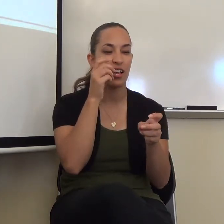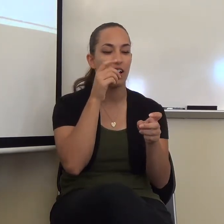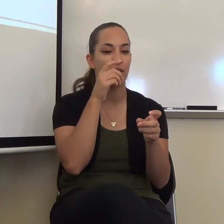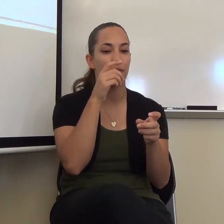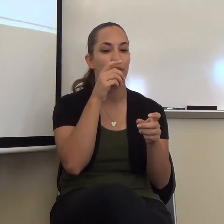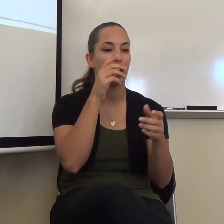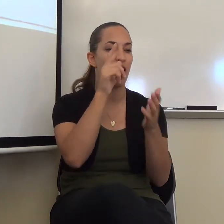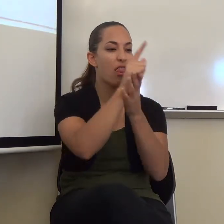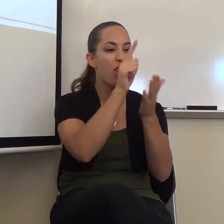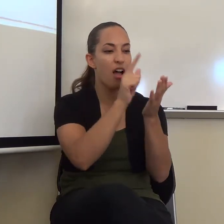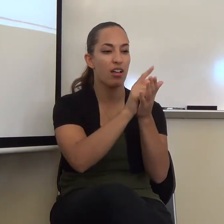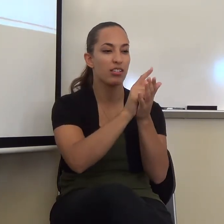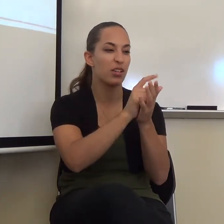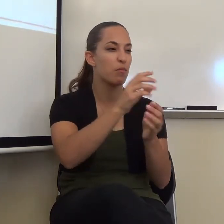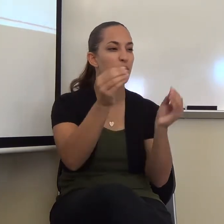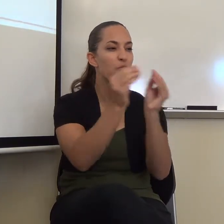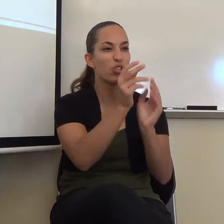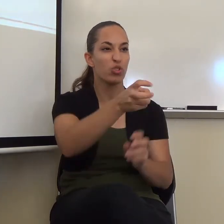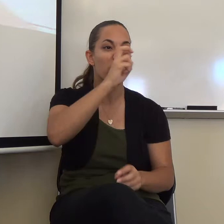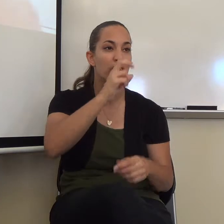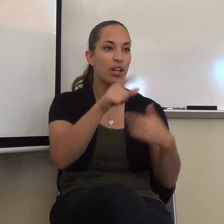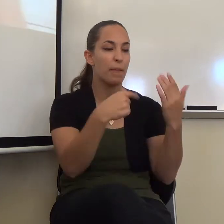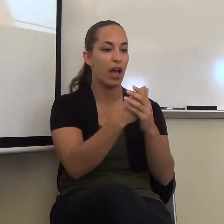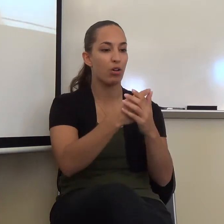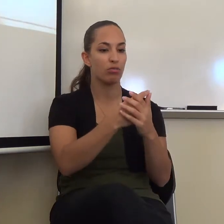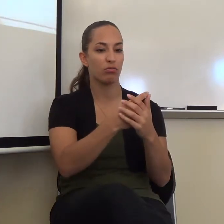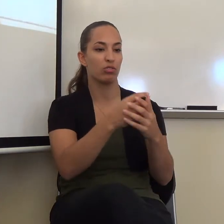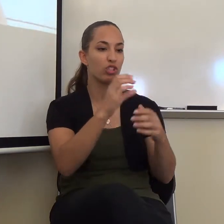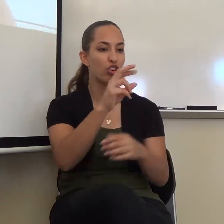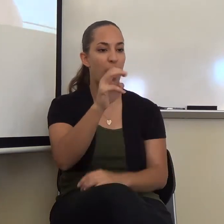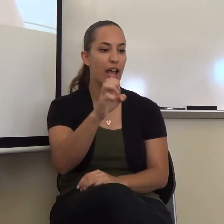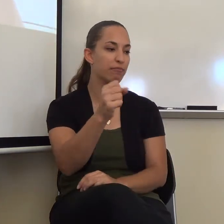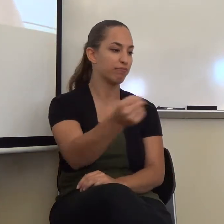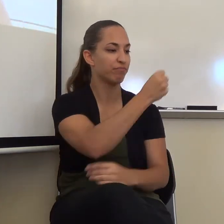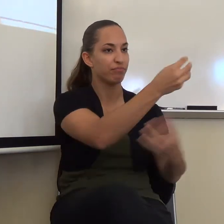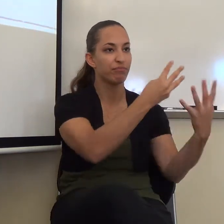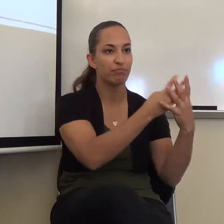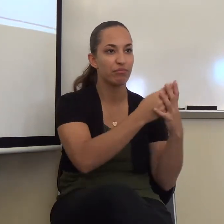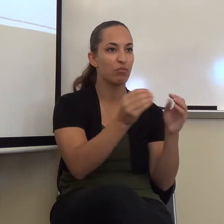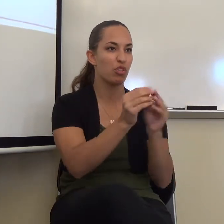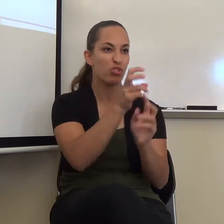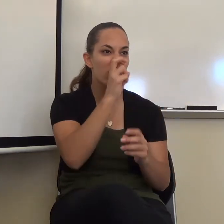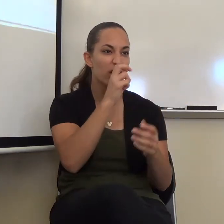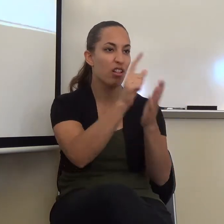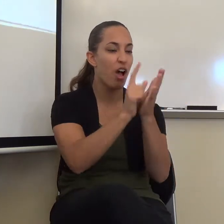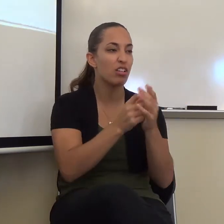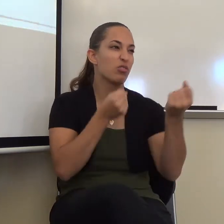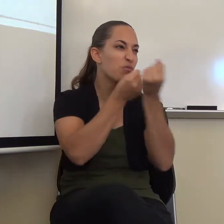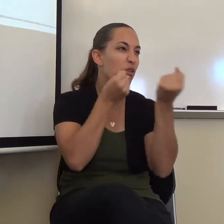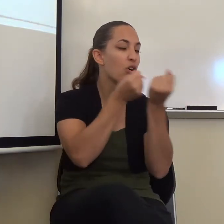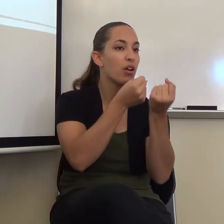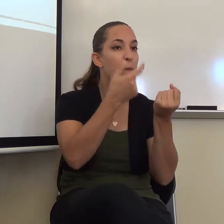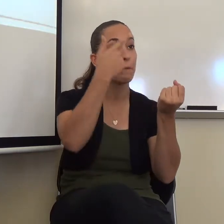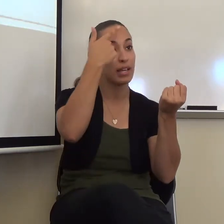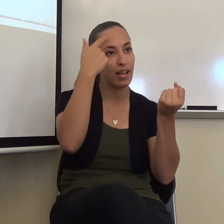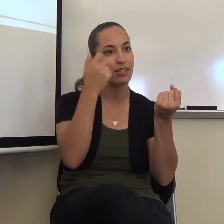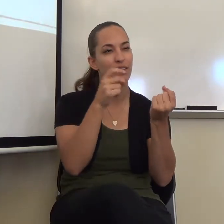prison sentences. Light viewers, in contrast, tend to favor